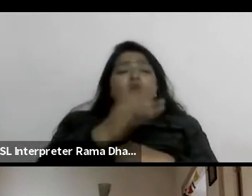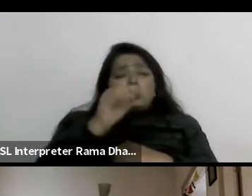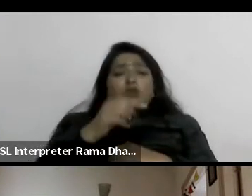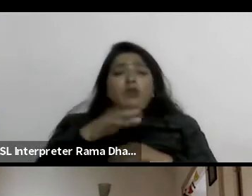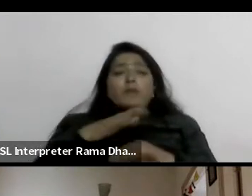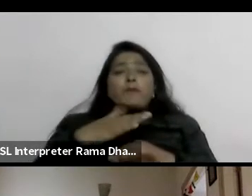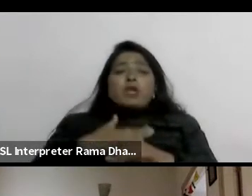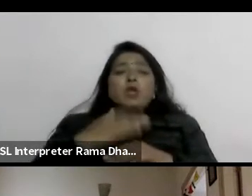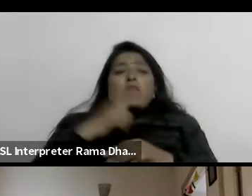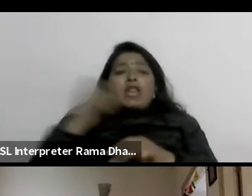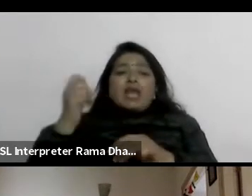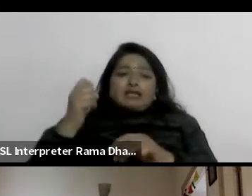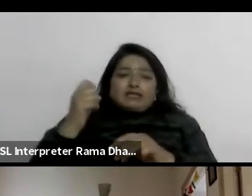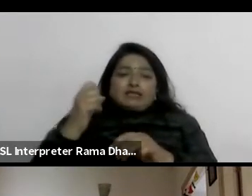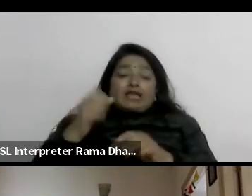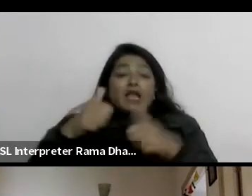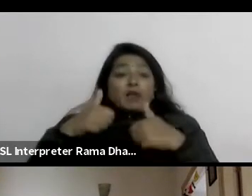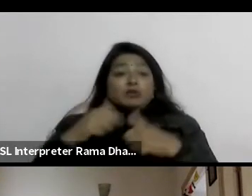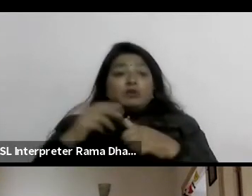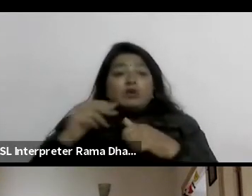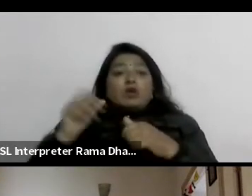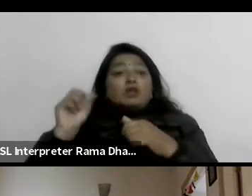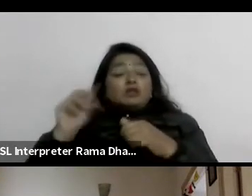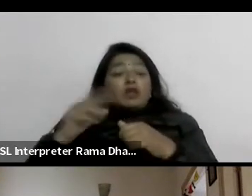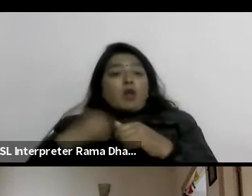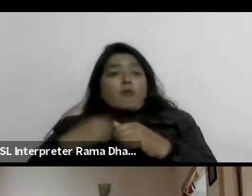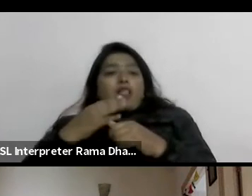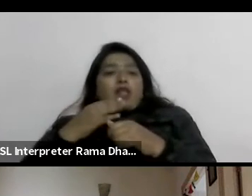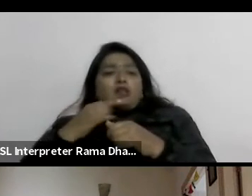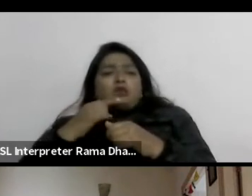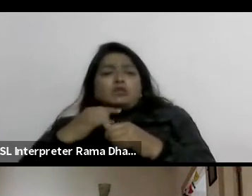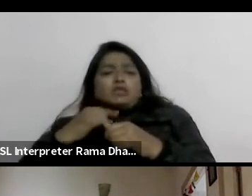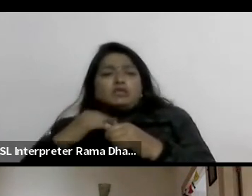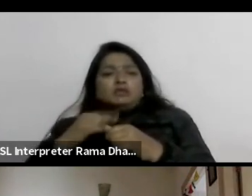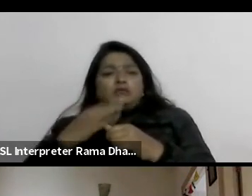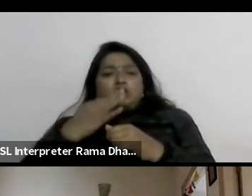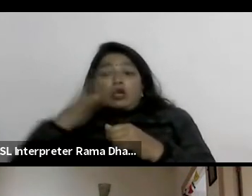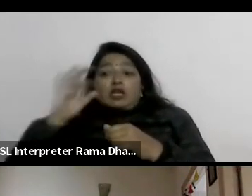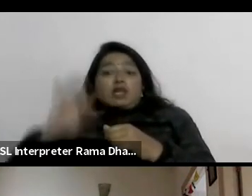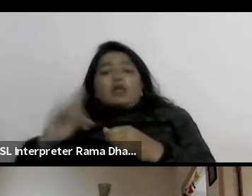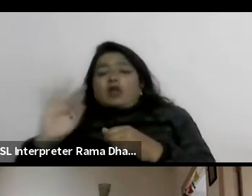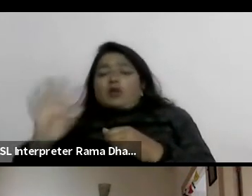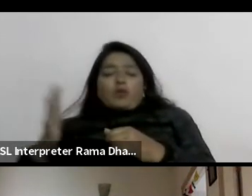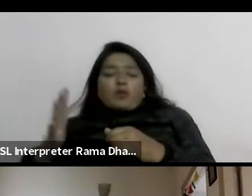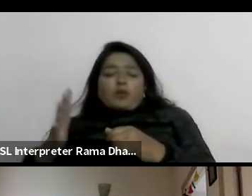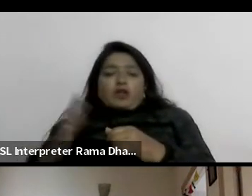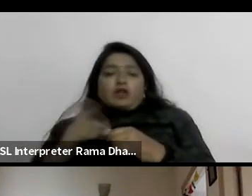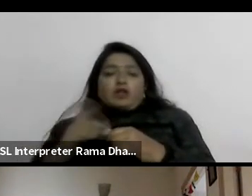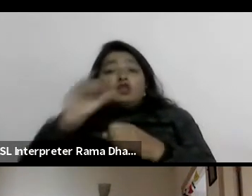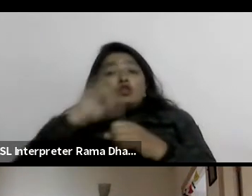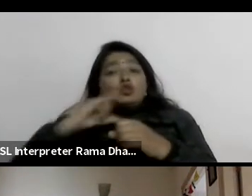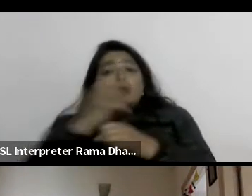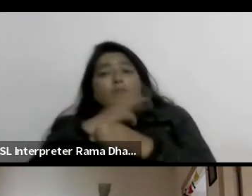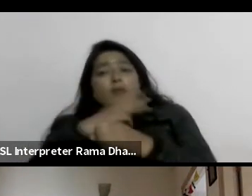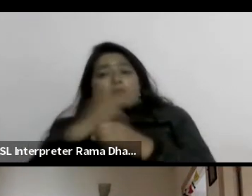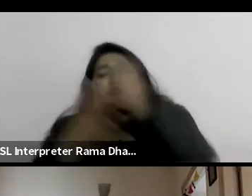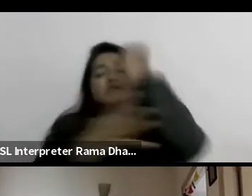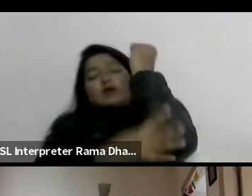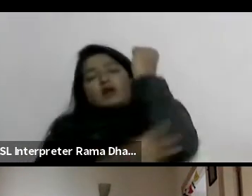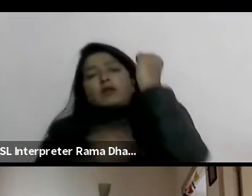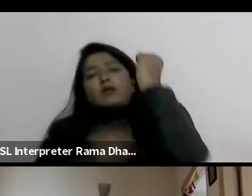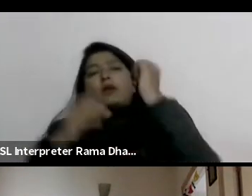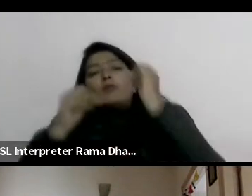not desirable. I'd love to see a society where people did not live in poverty. It isn't just sex work,